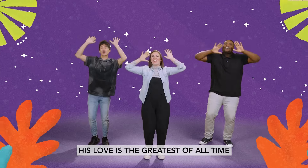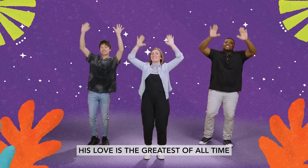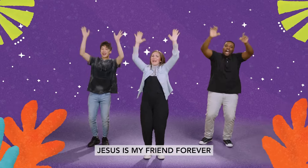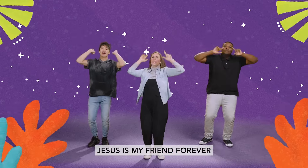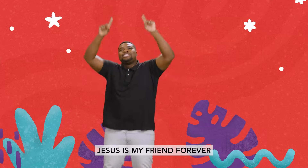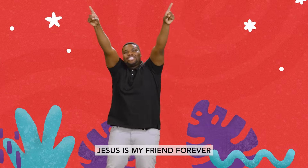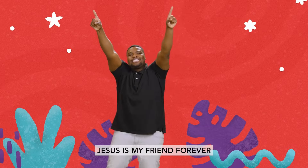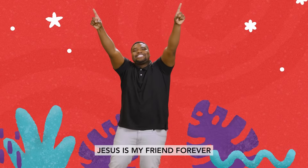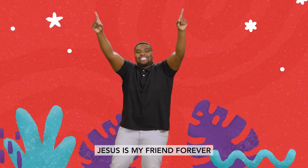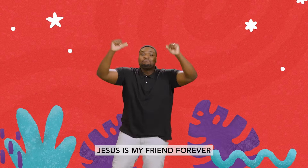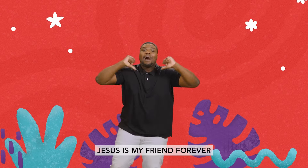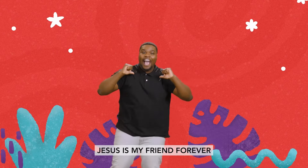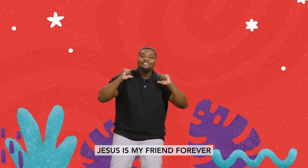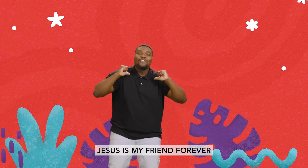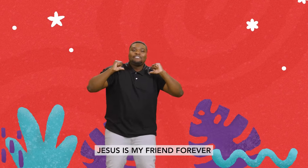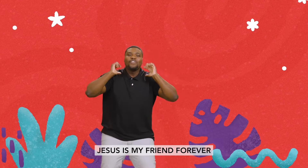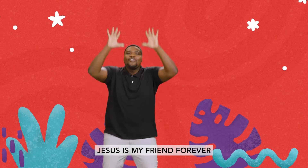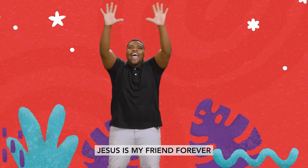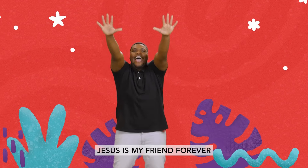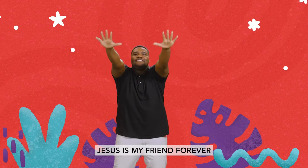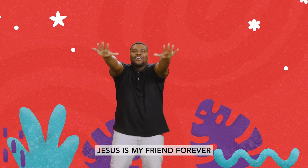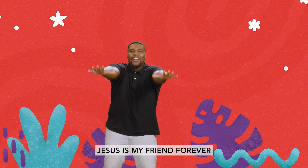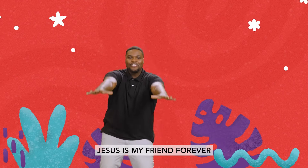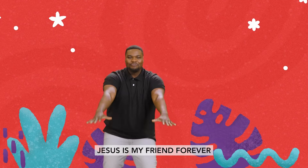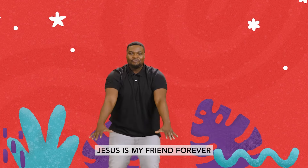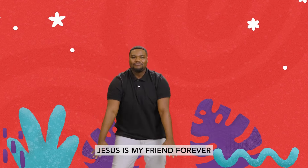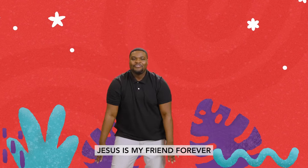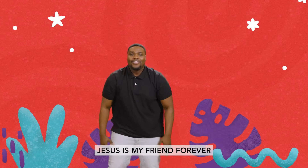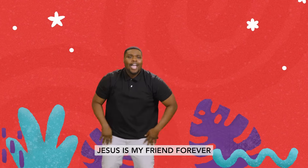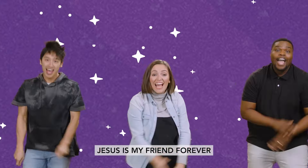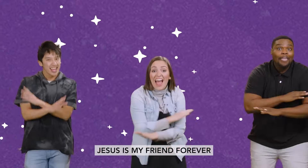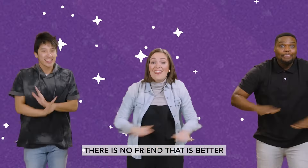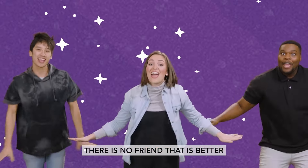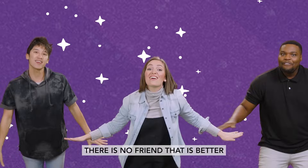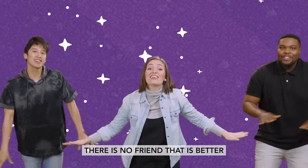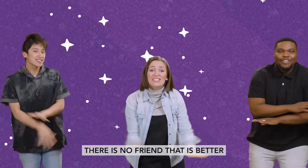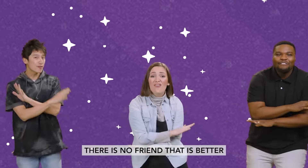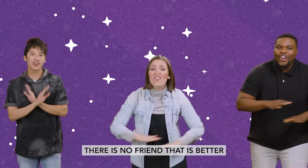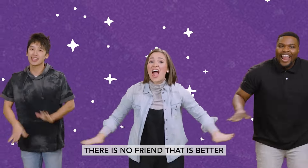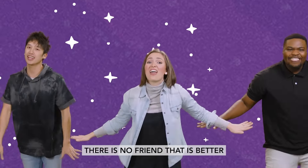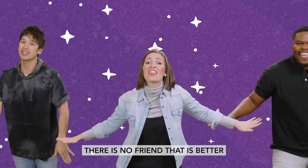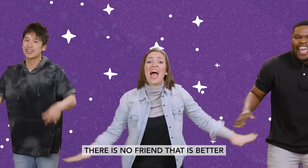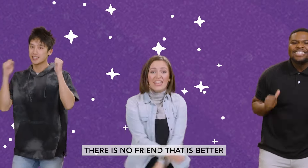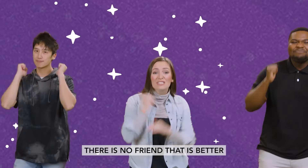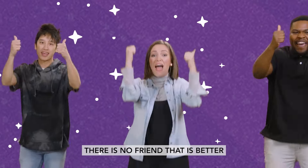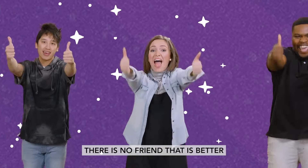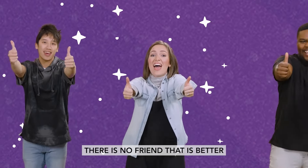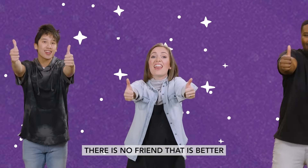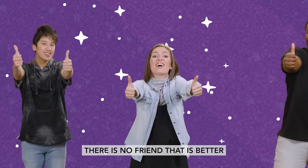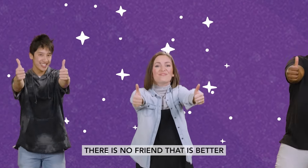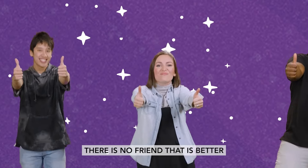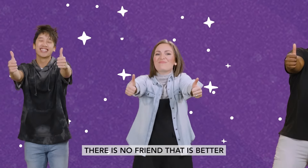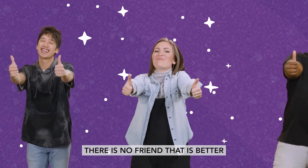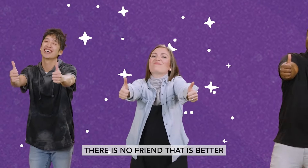all time Jesus is my friend forever forever there is no friend that is better